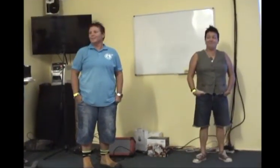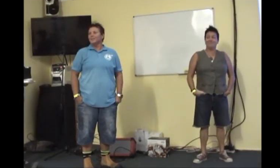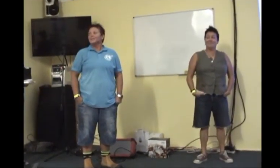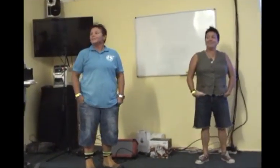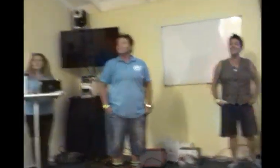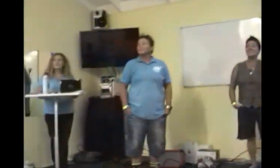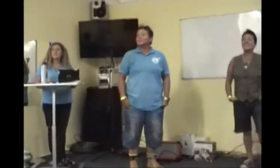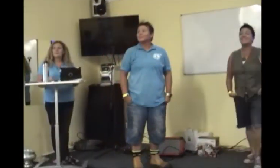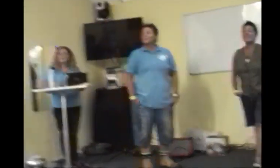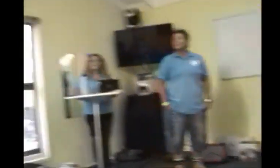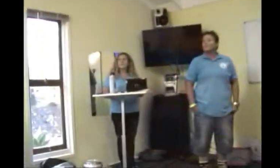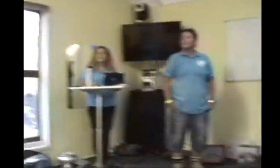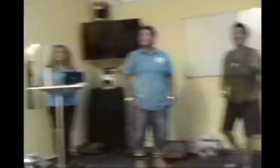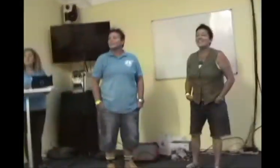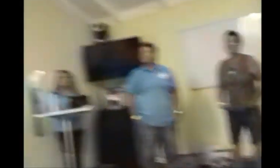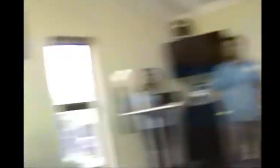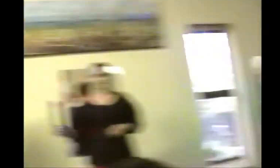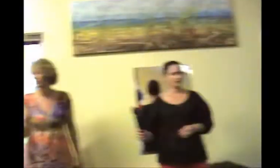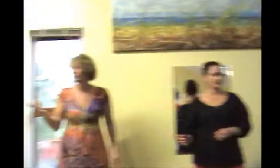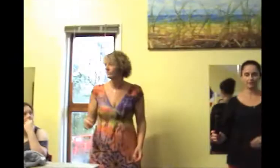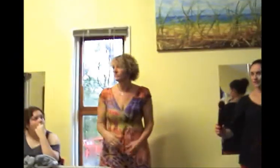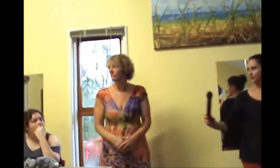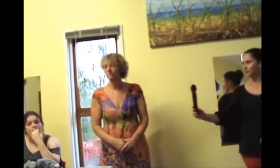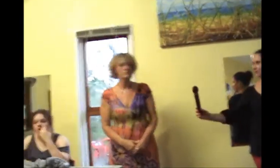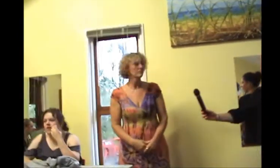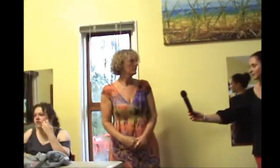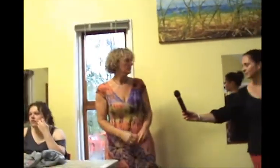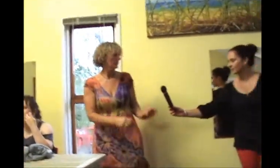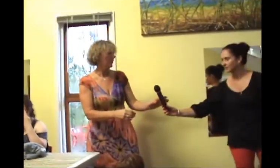Would you like to? Yes, I'd like to ask. Can you just hold this one?